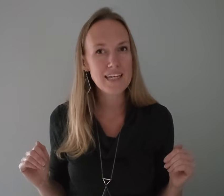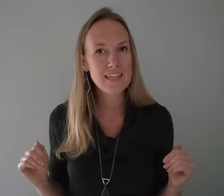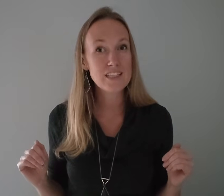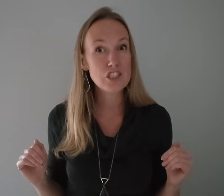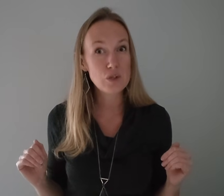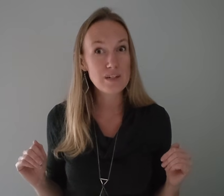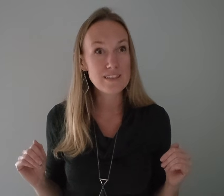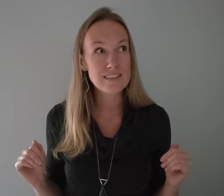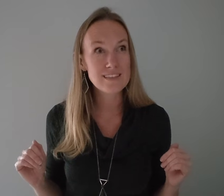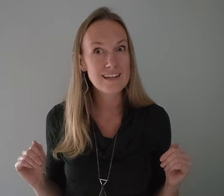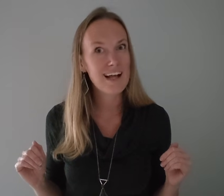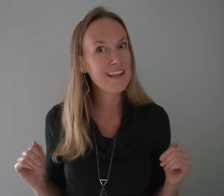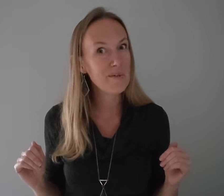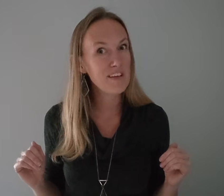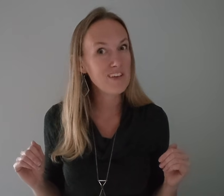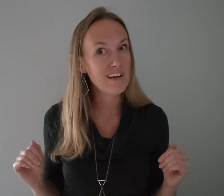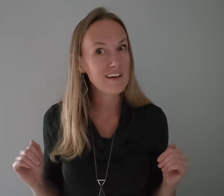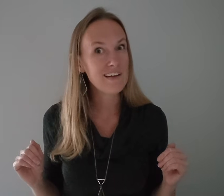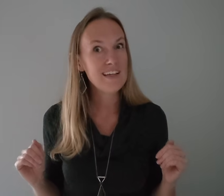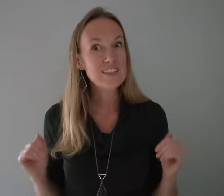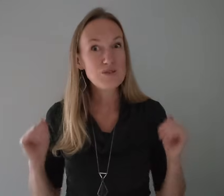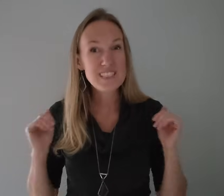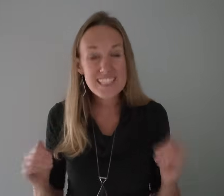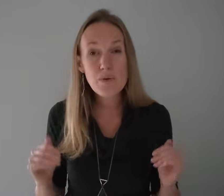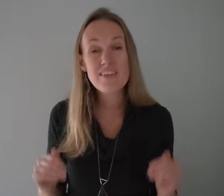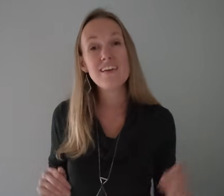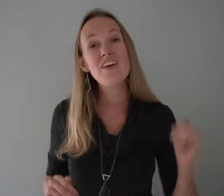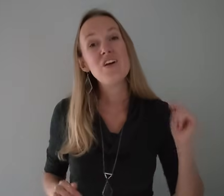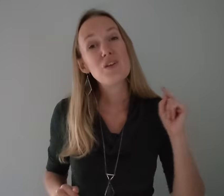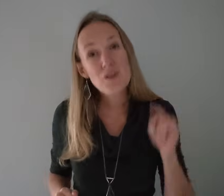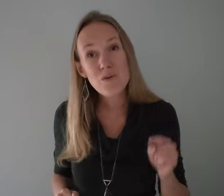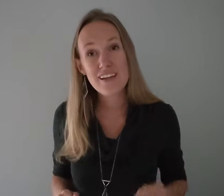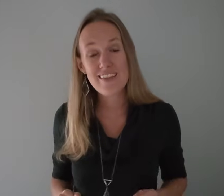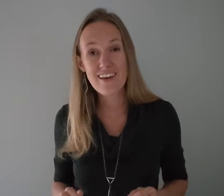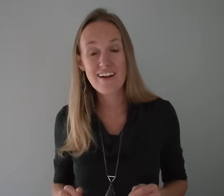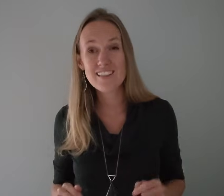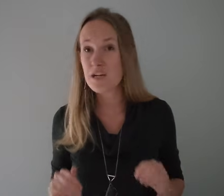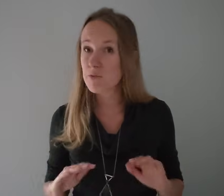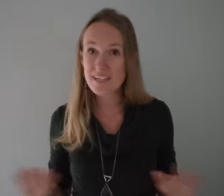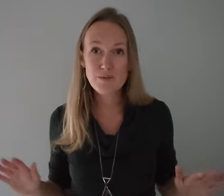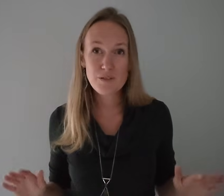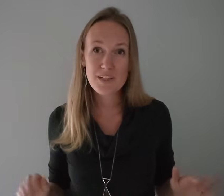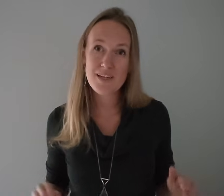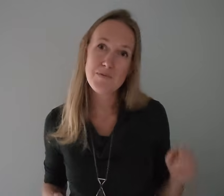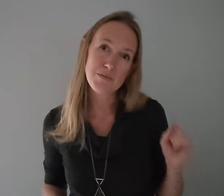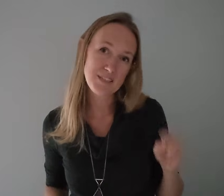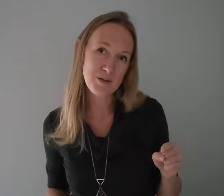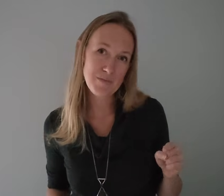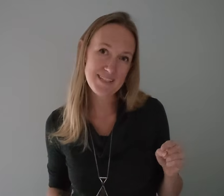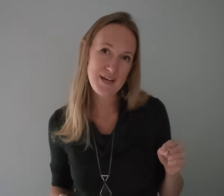the tutorials a little beefier. So stick with it. You will get there. Take breaks when you need it, but please promise to come